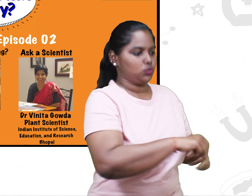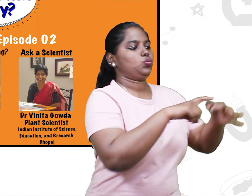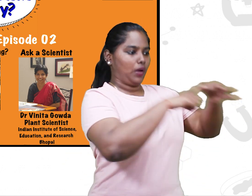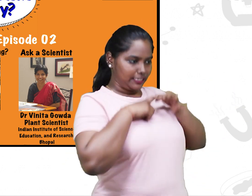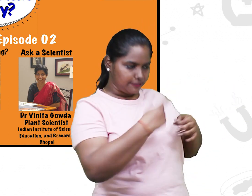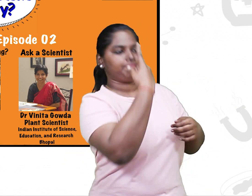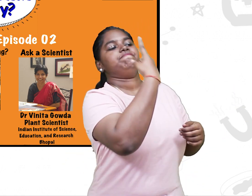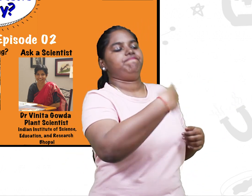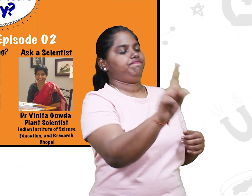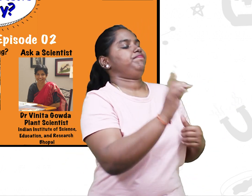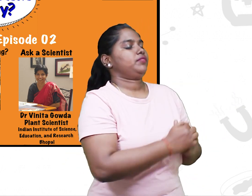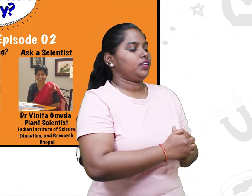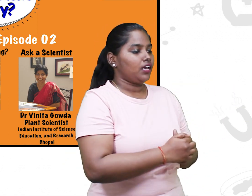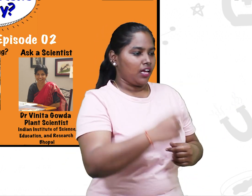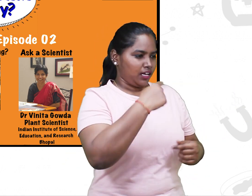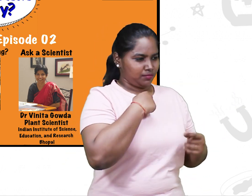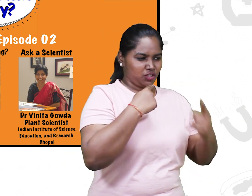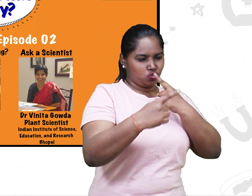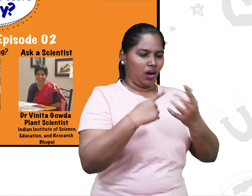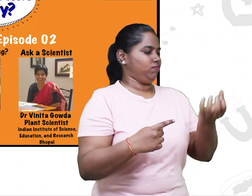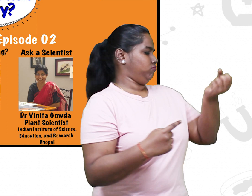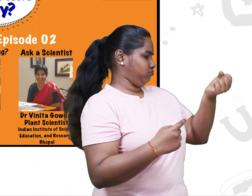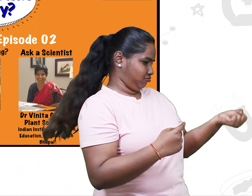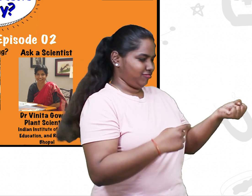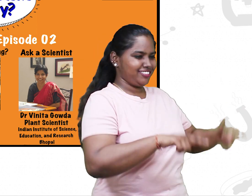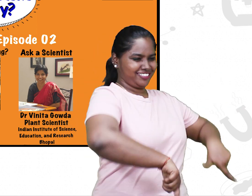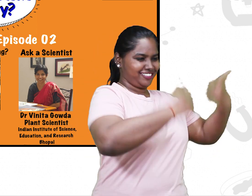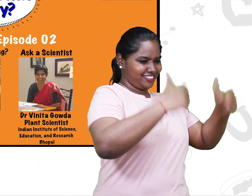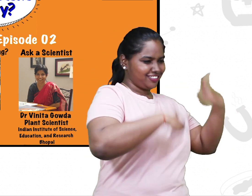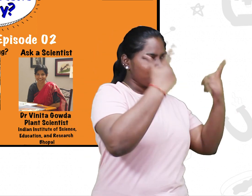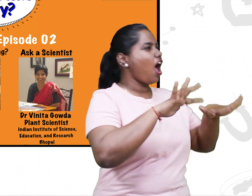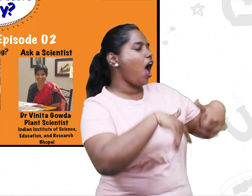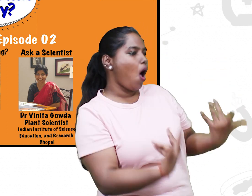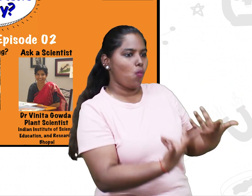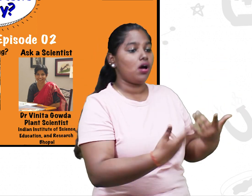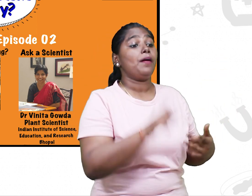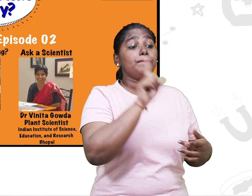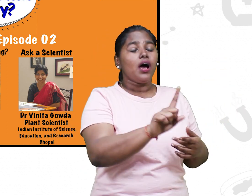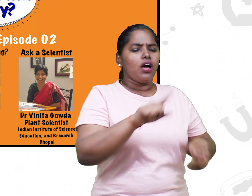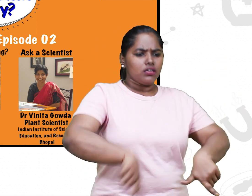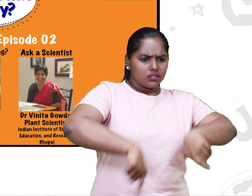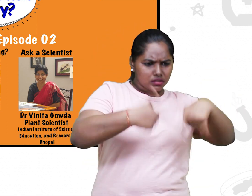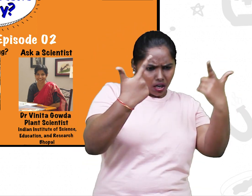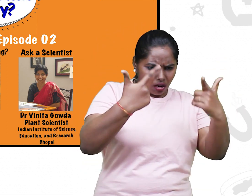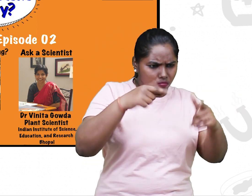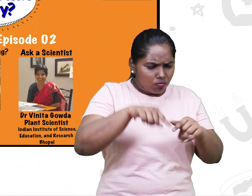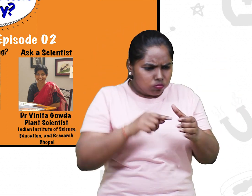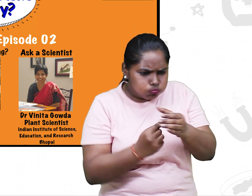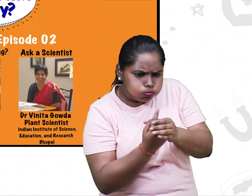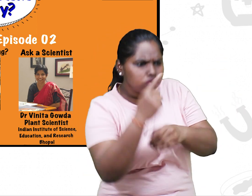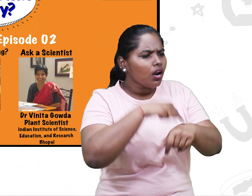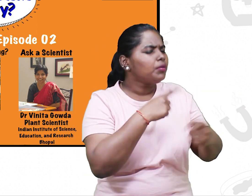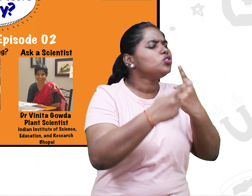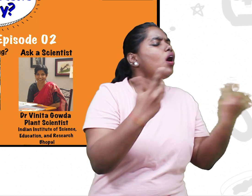Yes, that's a great question. Before we talk about how trees grow, let's see what we mean when we say the tree